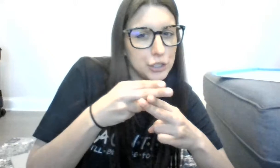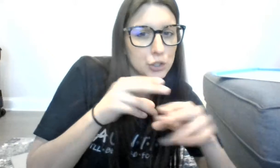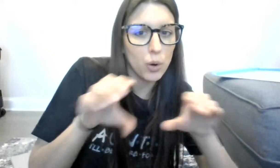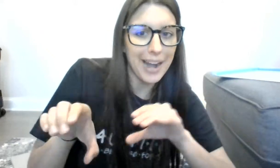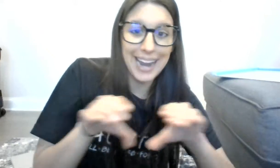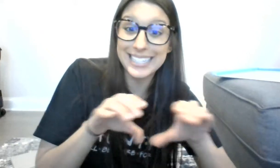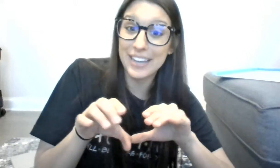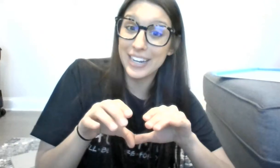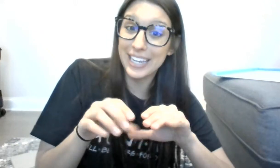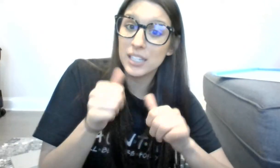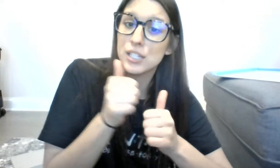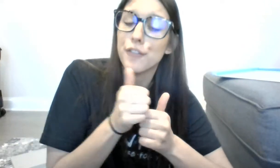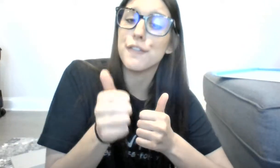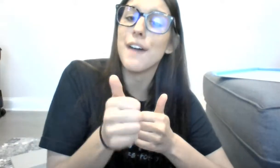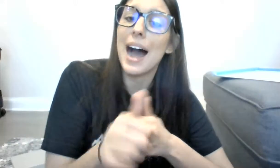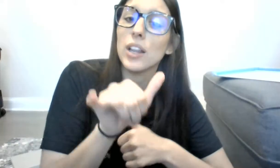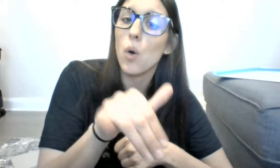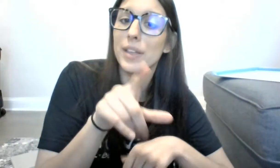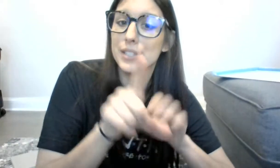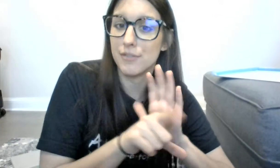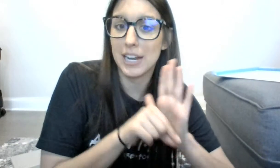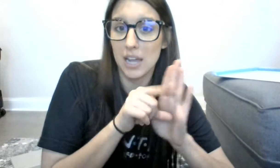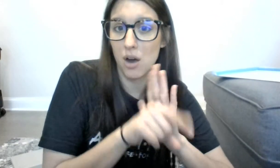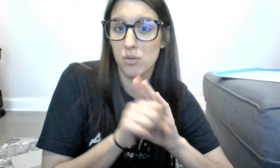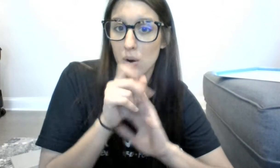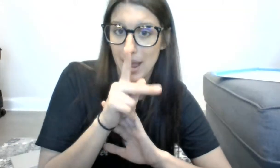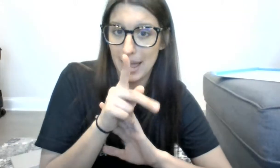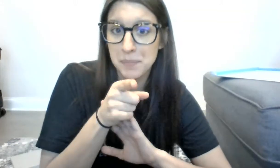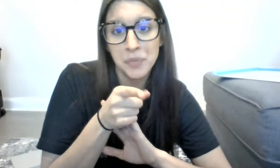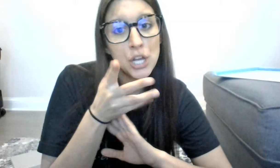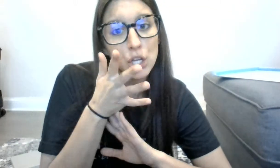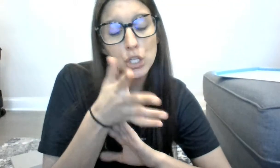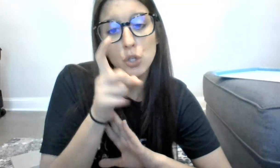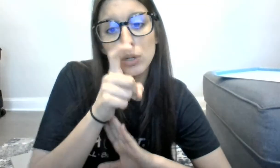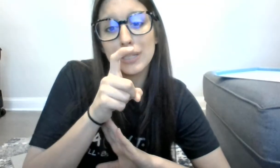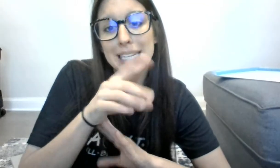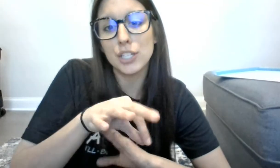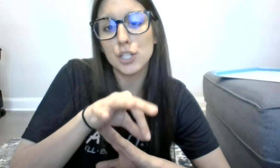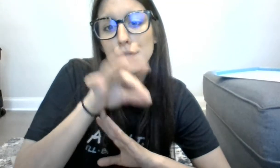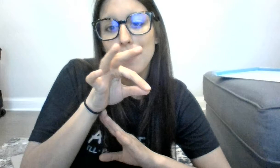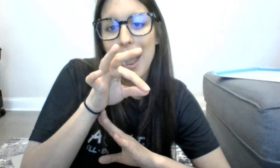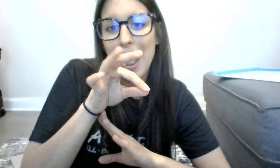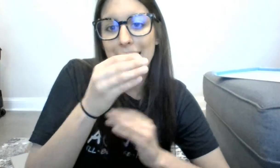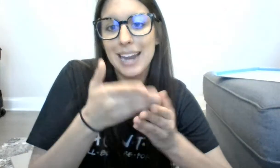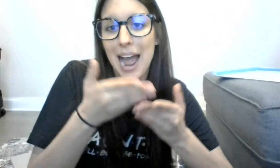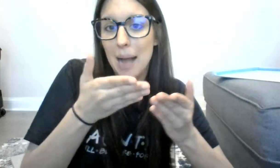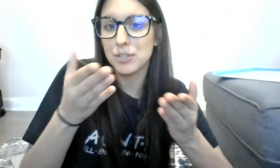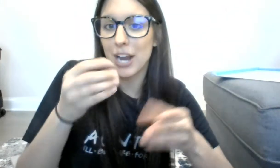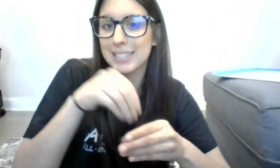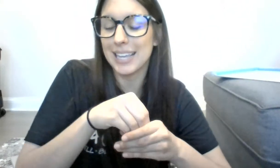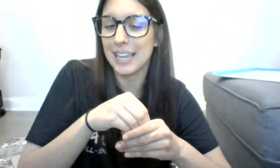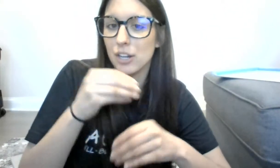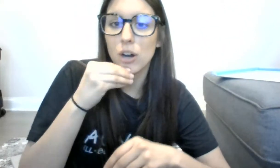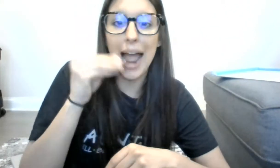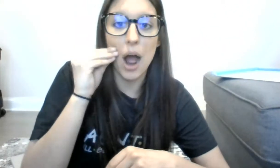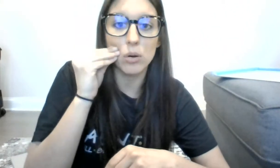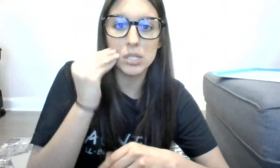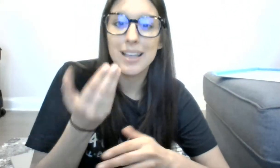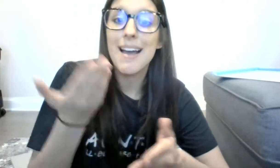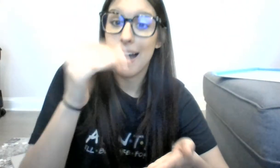short activity to follow this video, okay? You will need to find objects in your house.